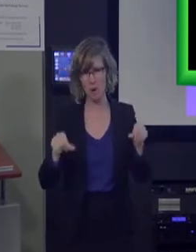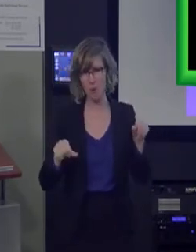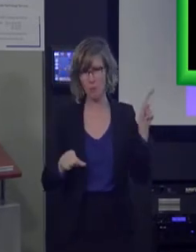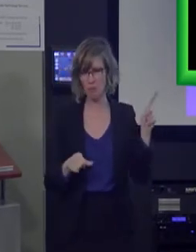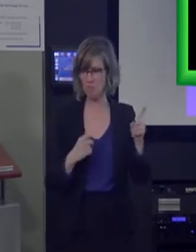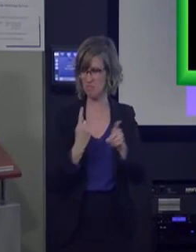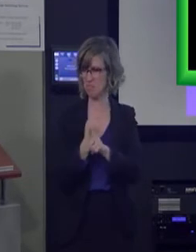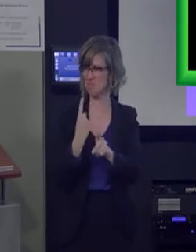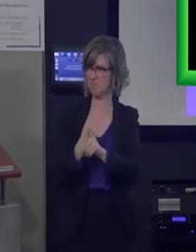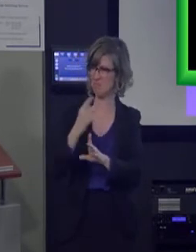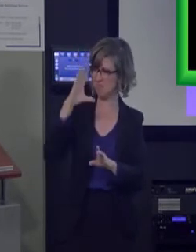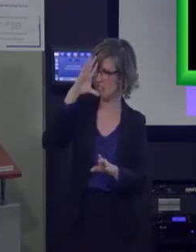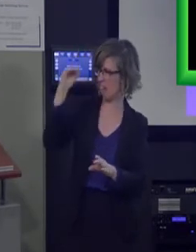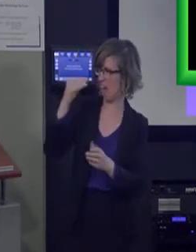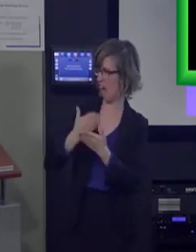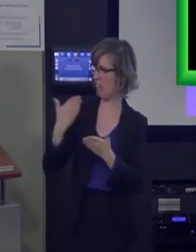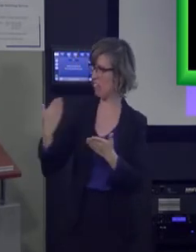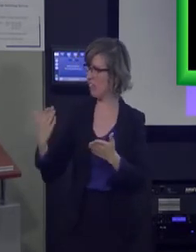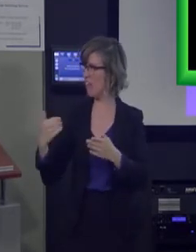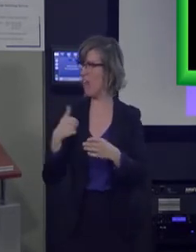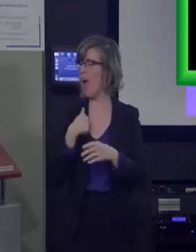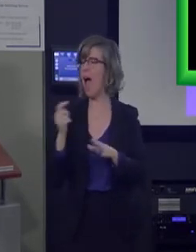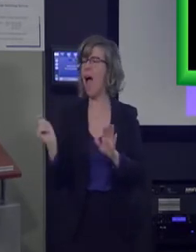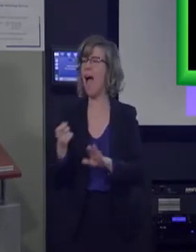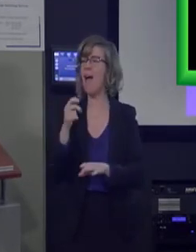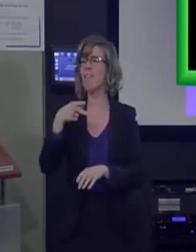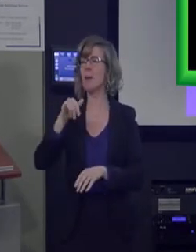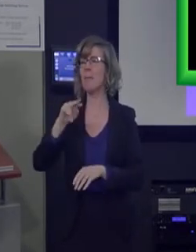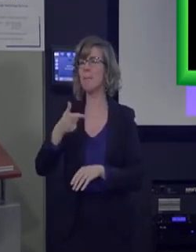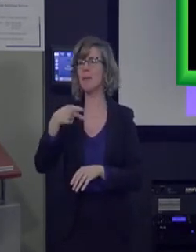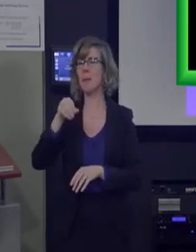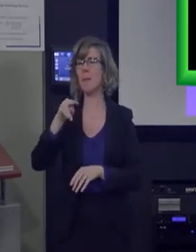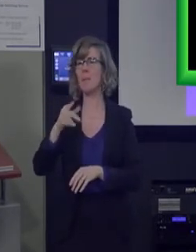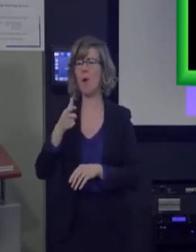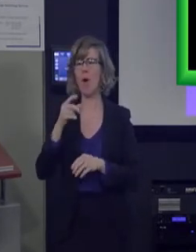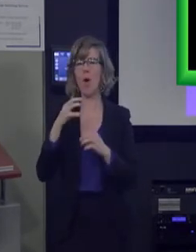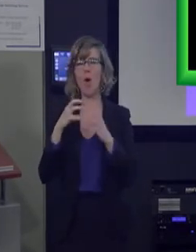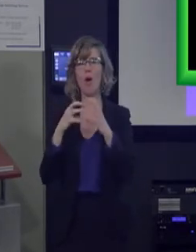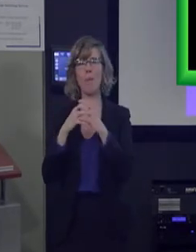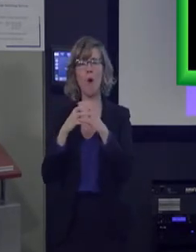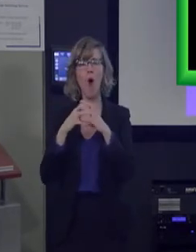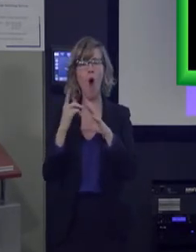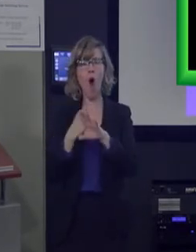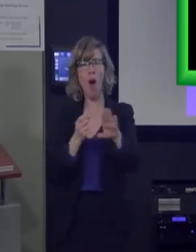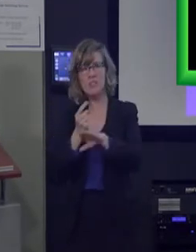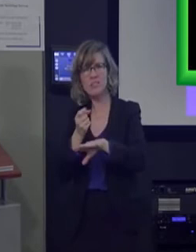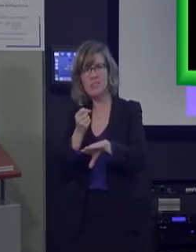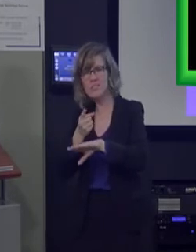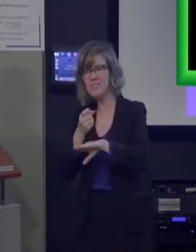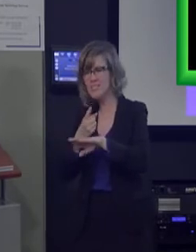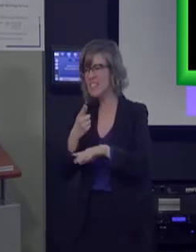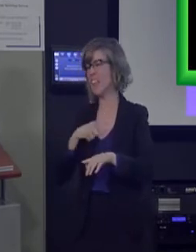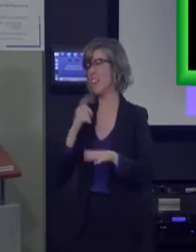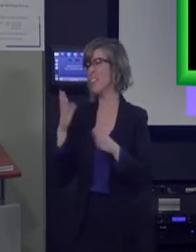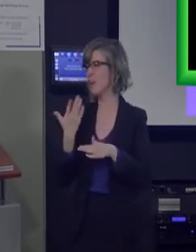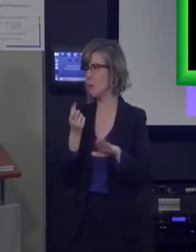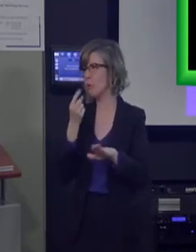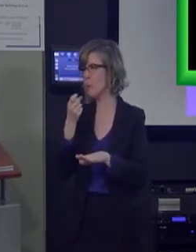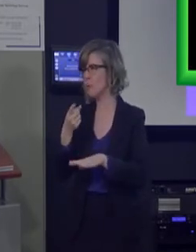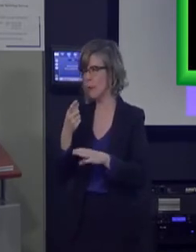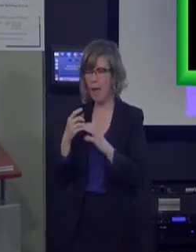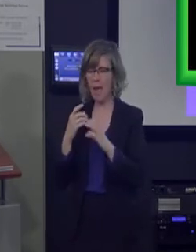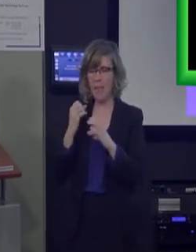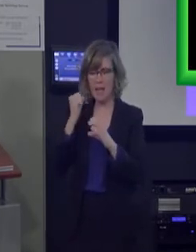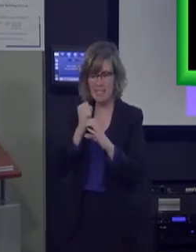guy stuff. It's ping pong balls, and he's shooting ping pong balls across the living room floor, and he's putting different holes in them, and he's